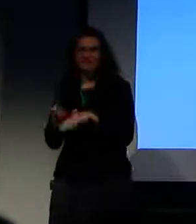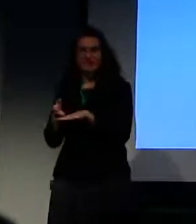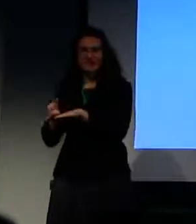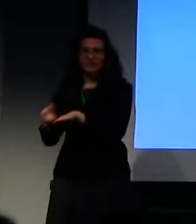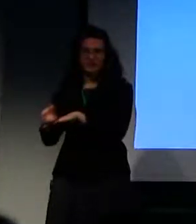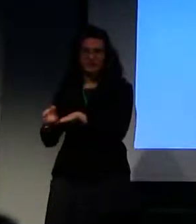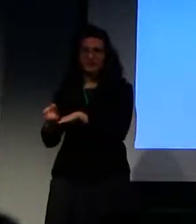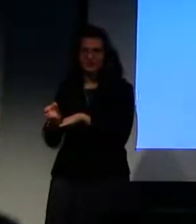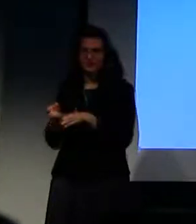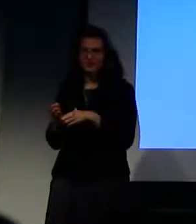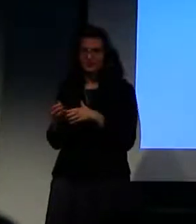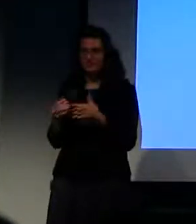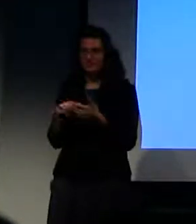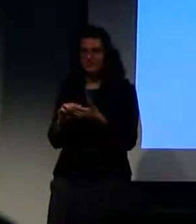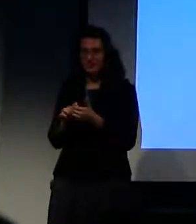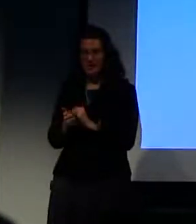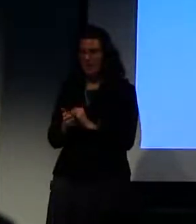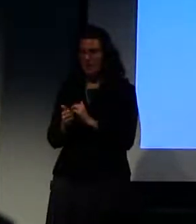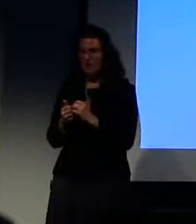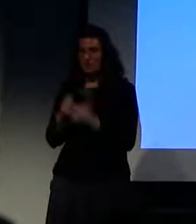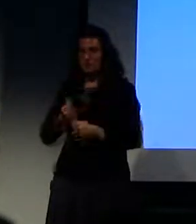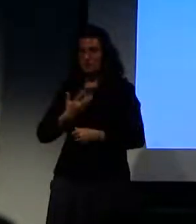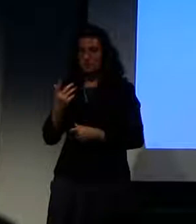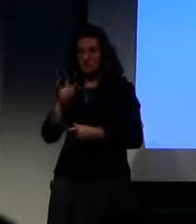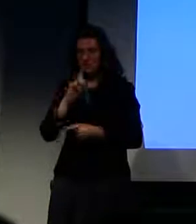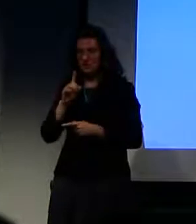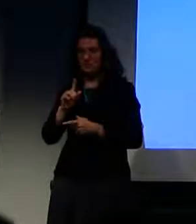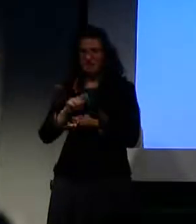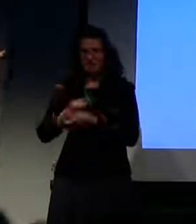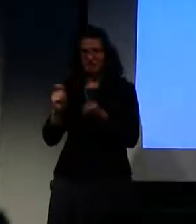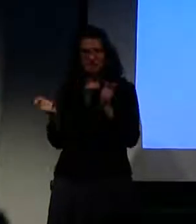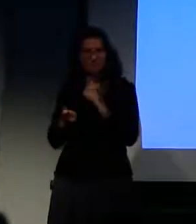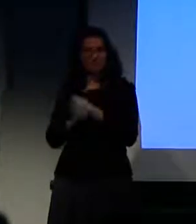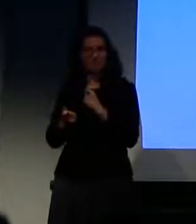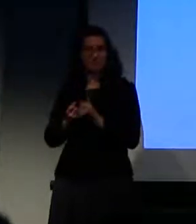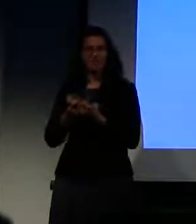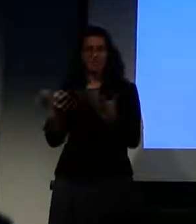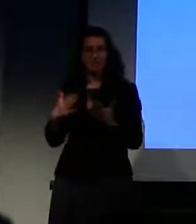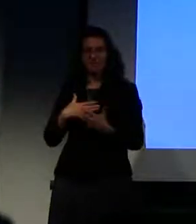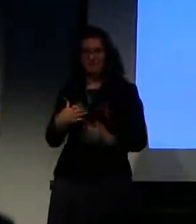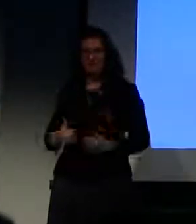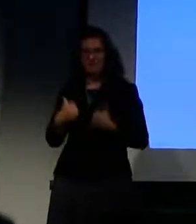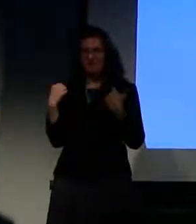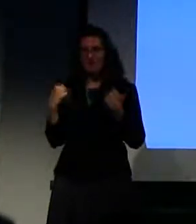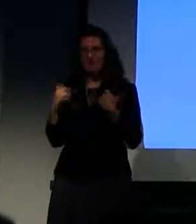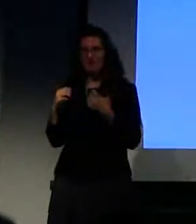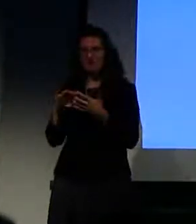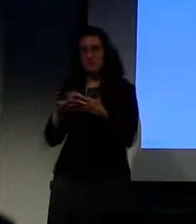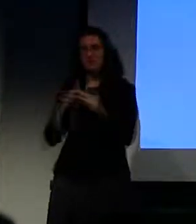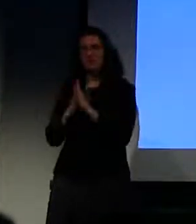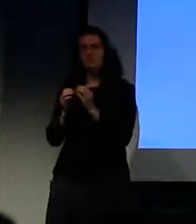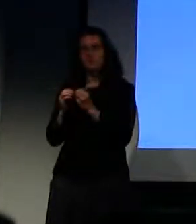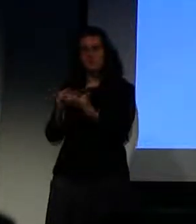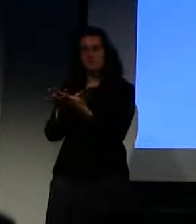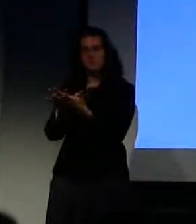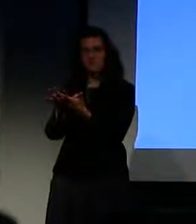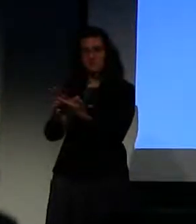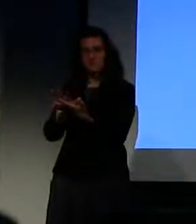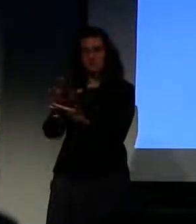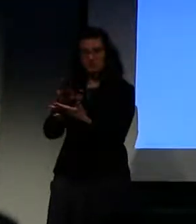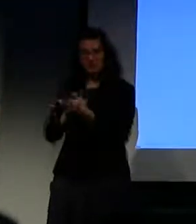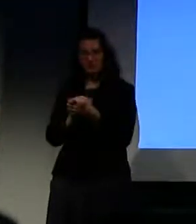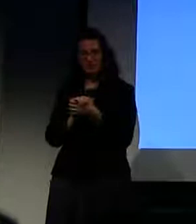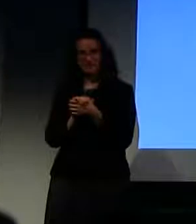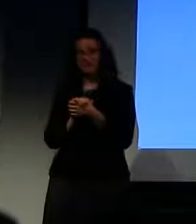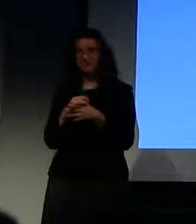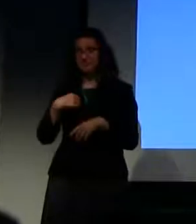and how it reshaped a lot of my life in very abstract kind of ways. And I think language